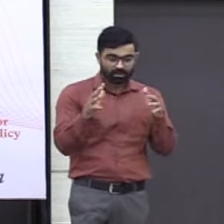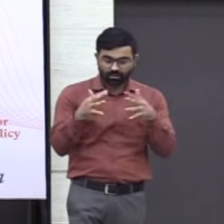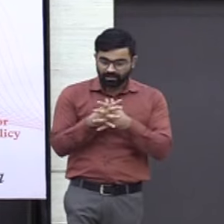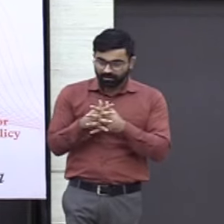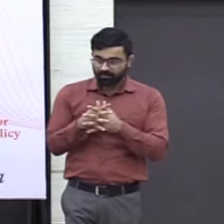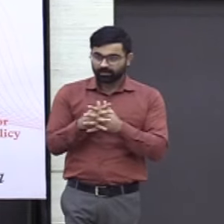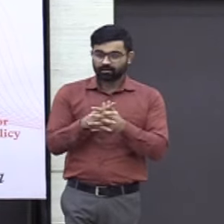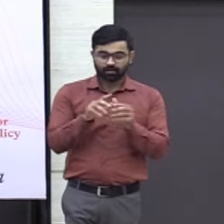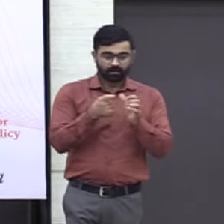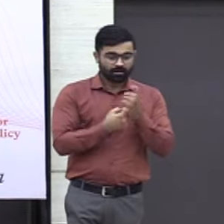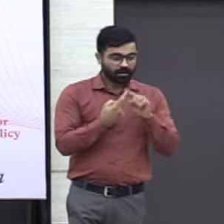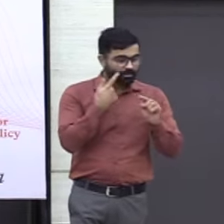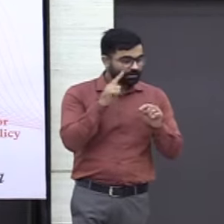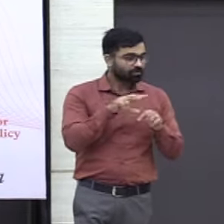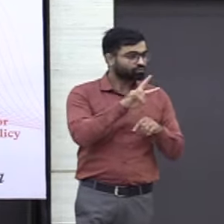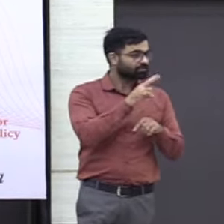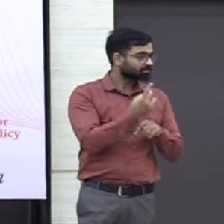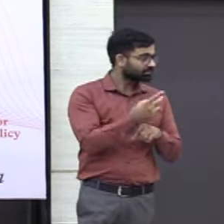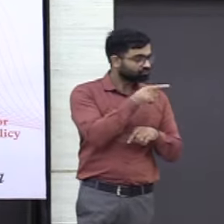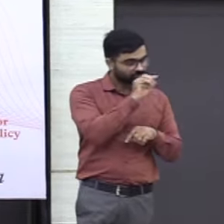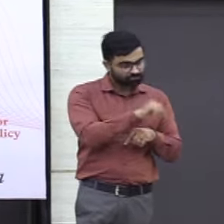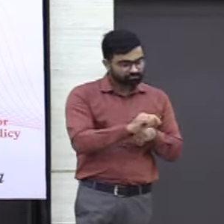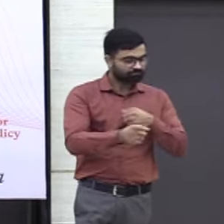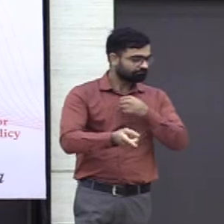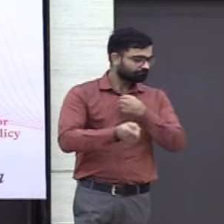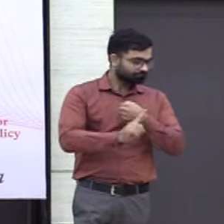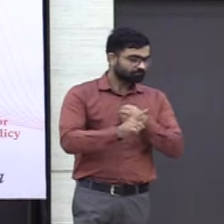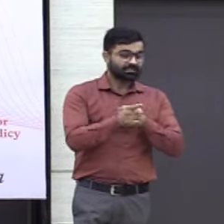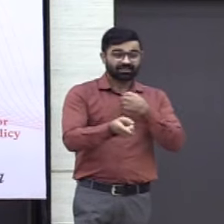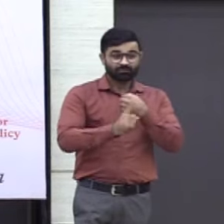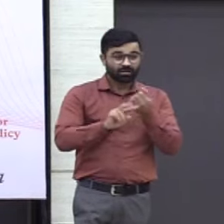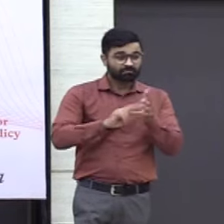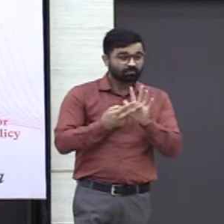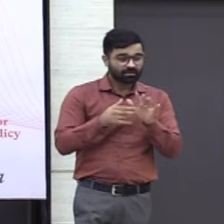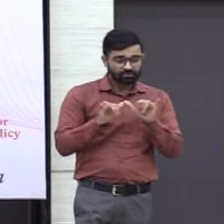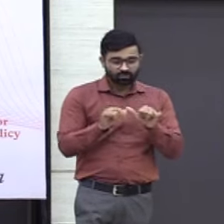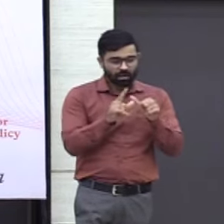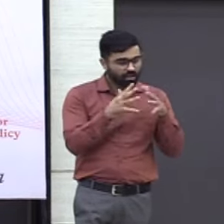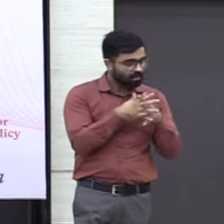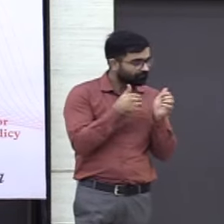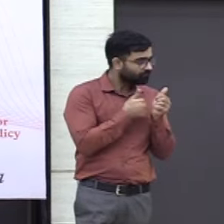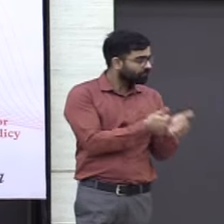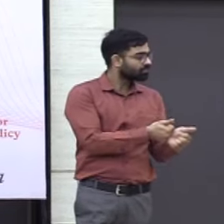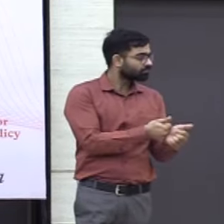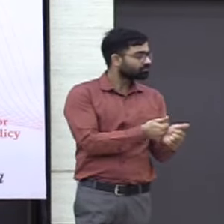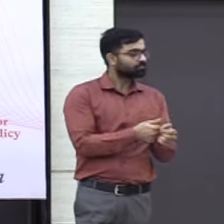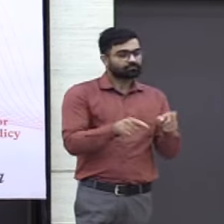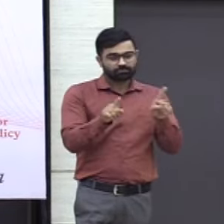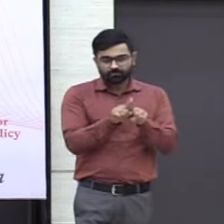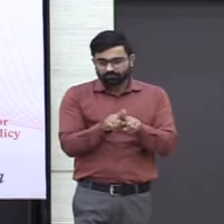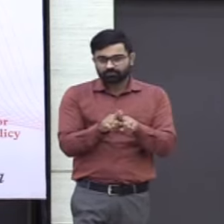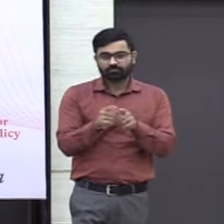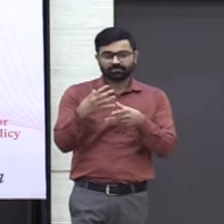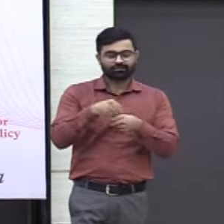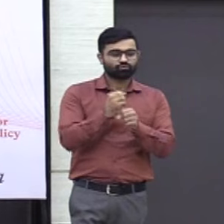and that's Article 21, you can have a punishment, punish him in accordance with law, in accordance with the gravity